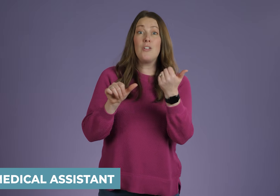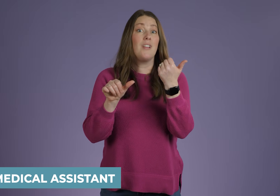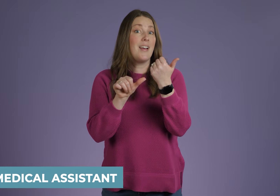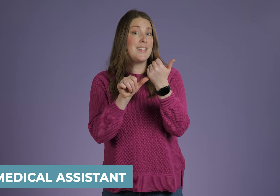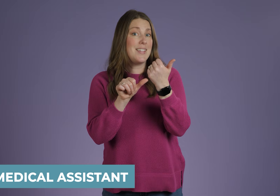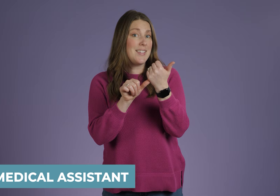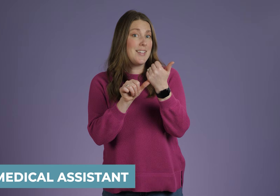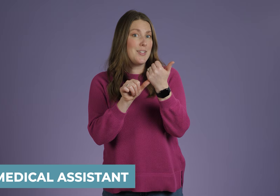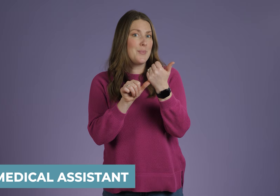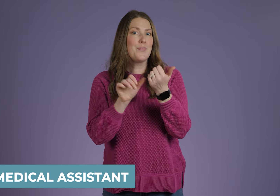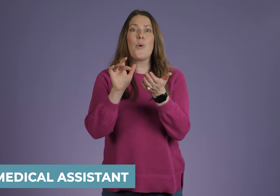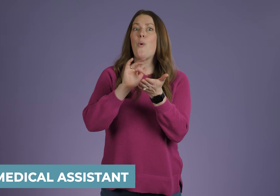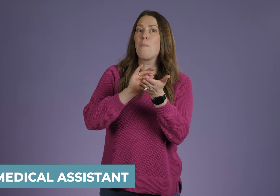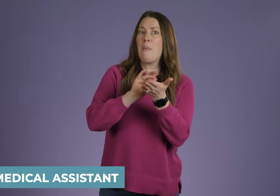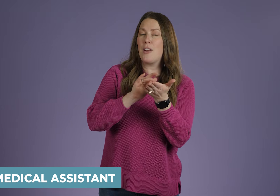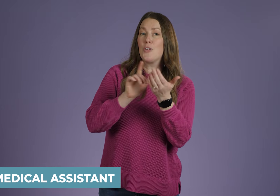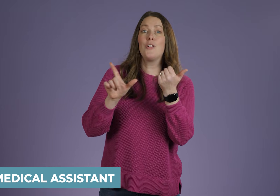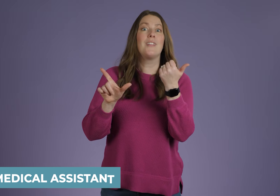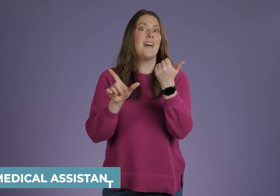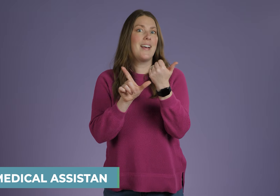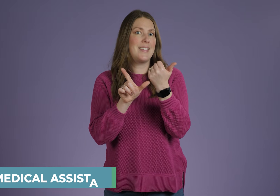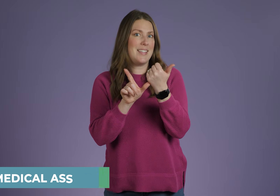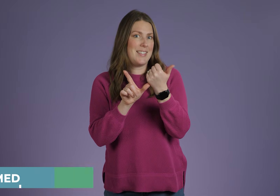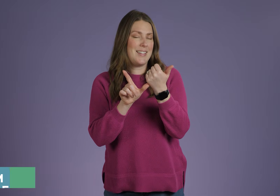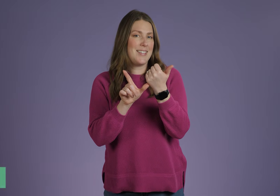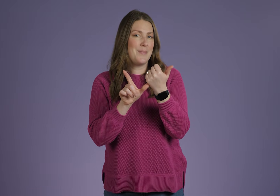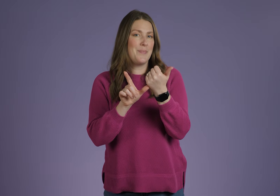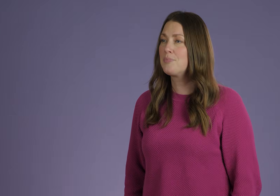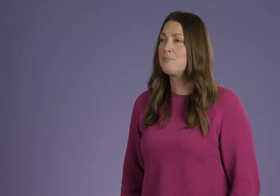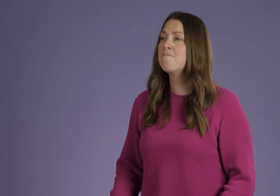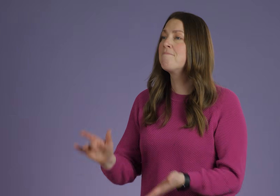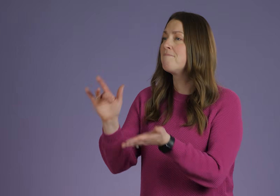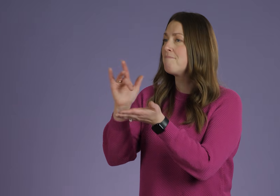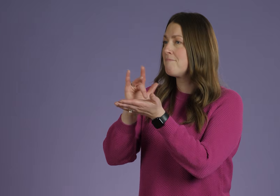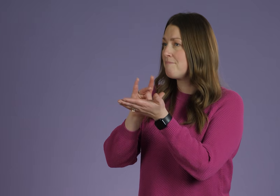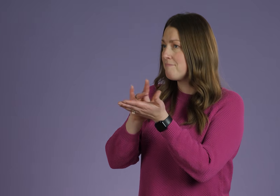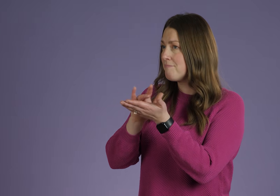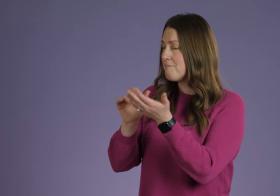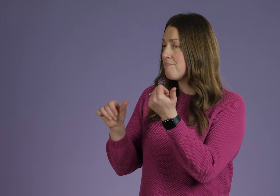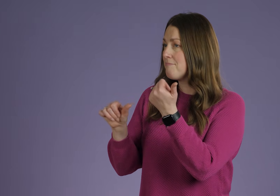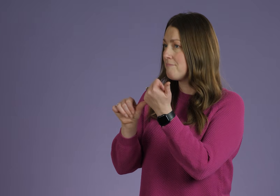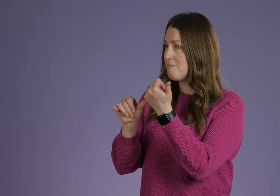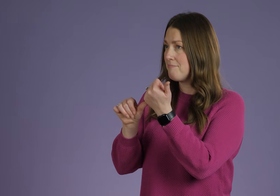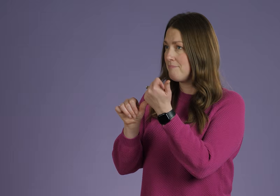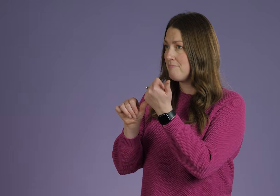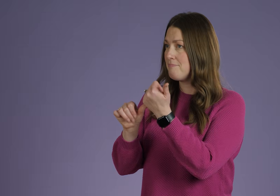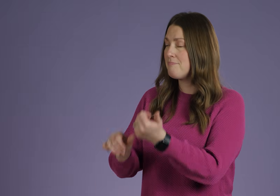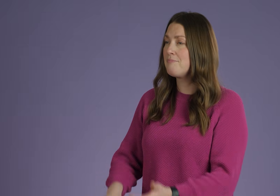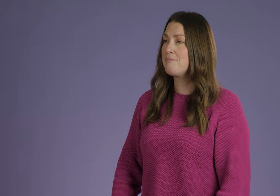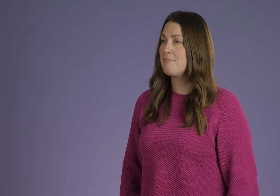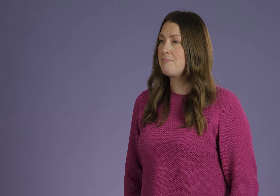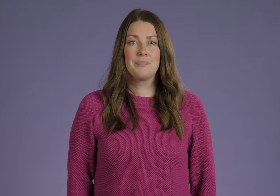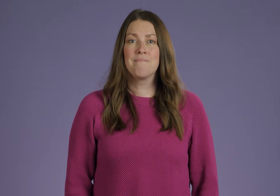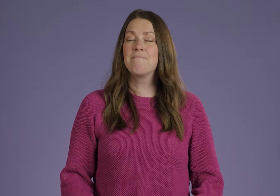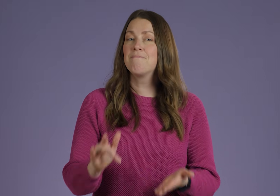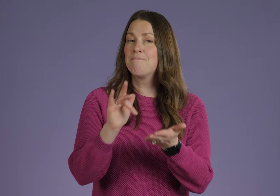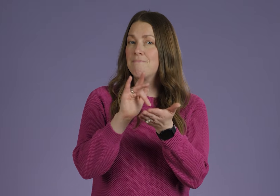Medical assistant or medical assistant. The sign medicine with assistants and A's or